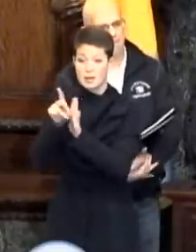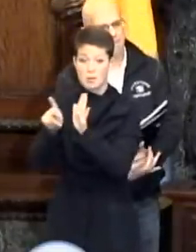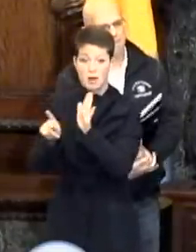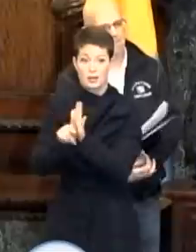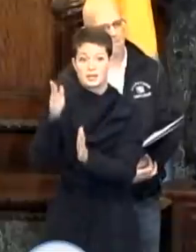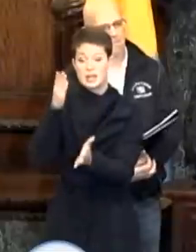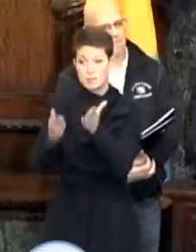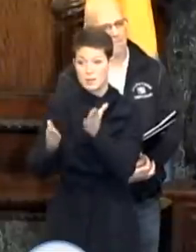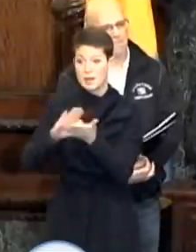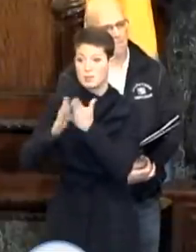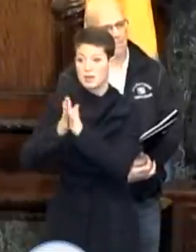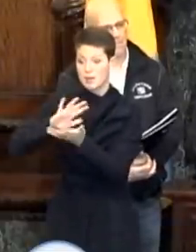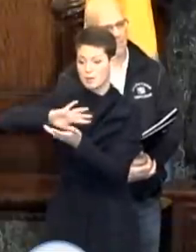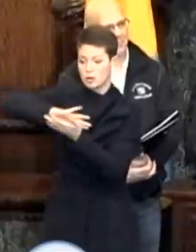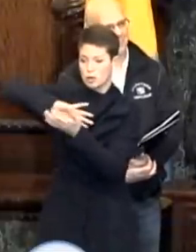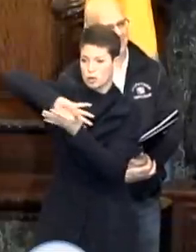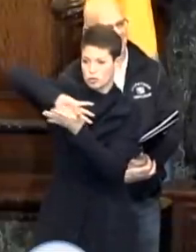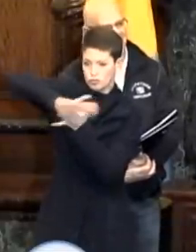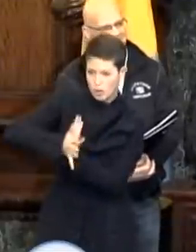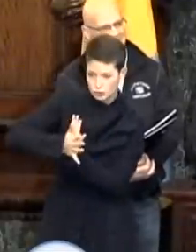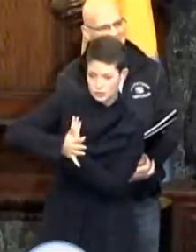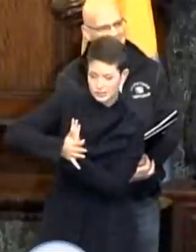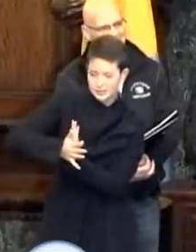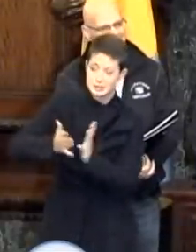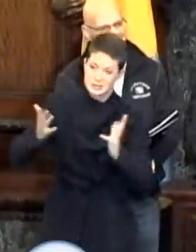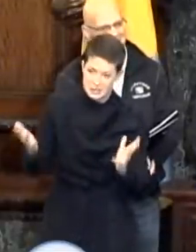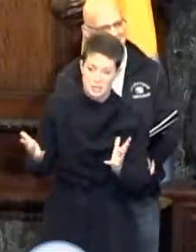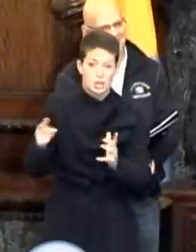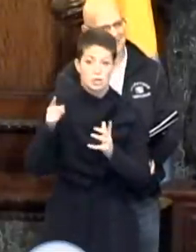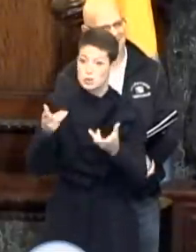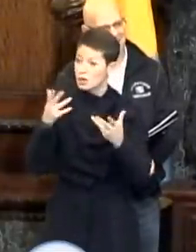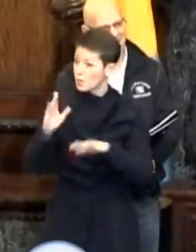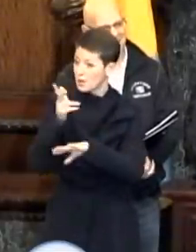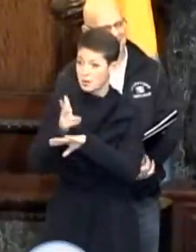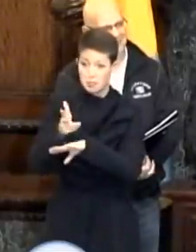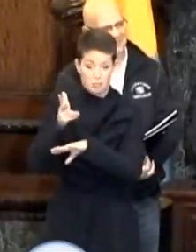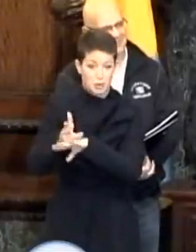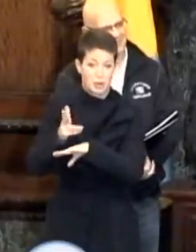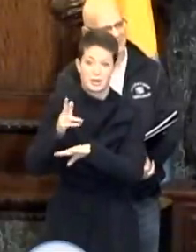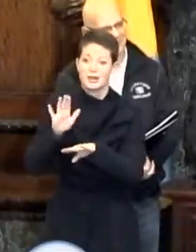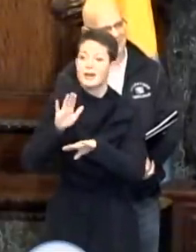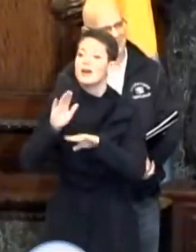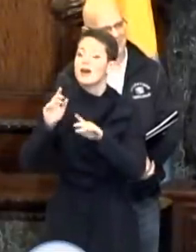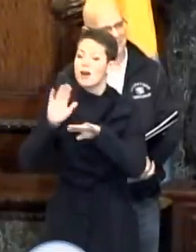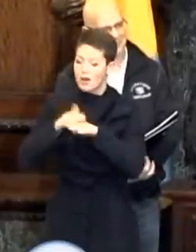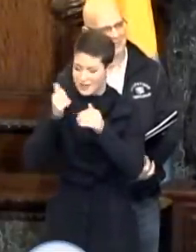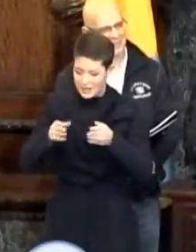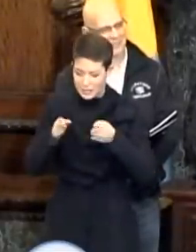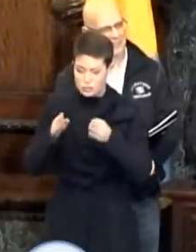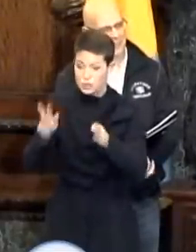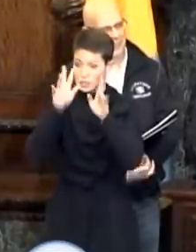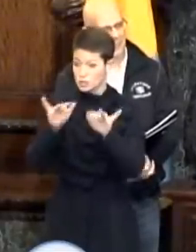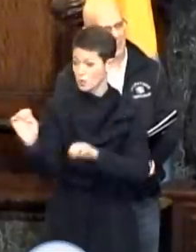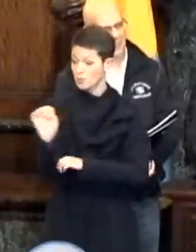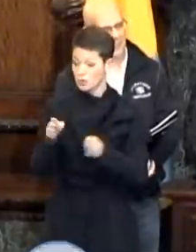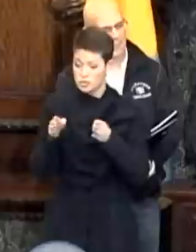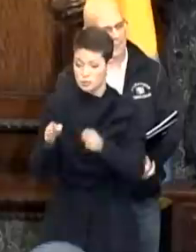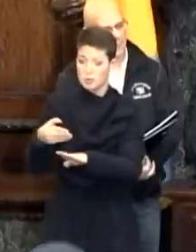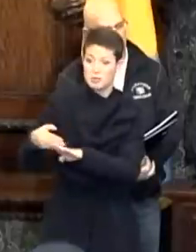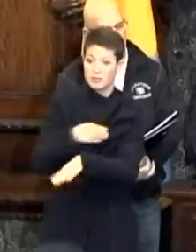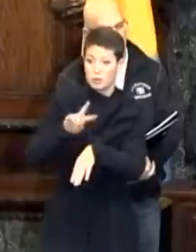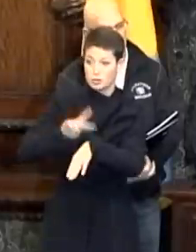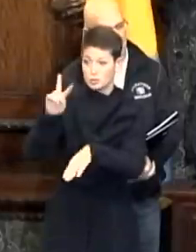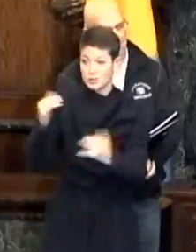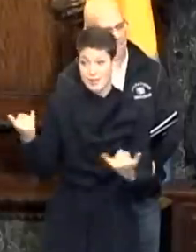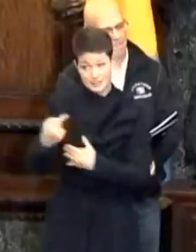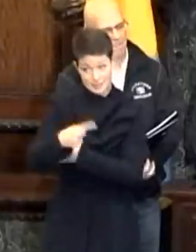may, in fact, be crushed. And so you do not want to park your car on a snow emergency route before 2 p.m.